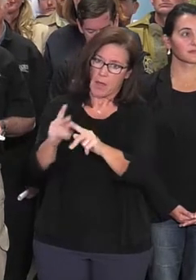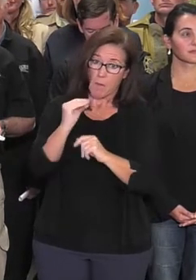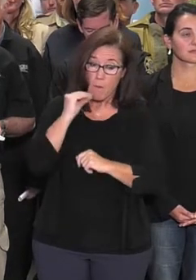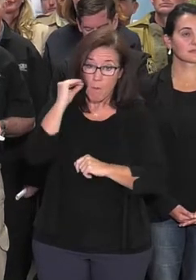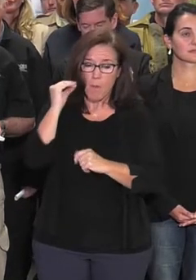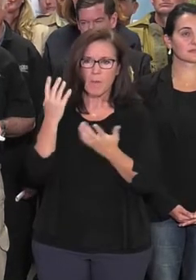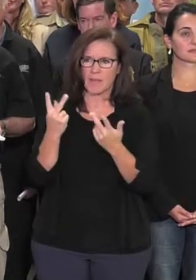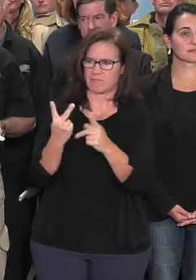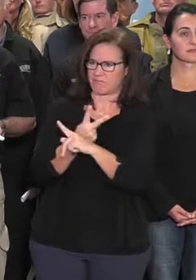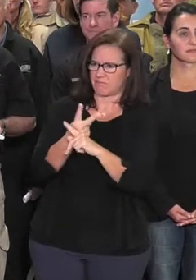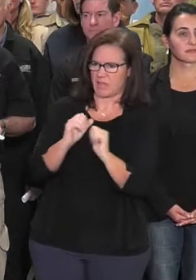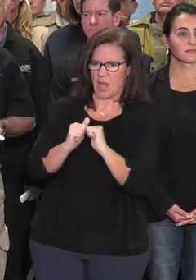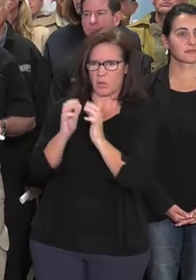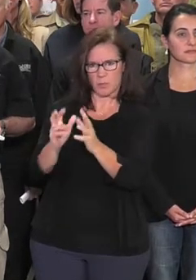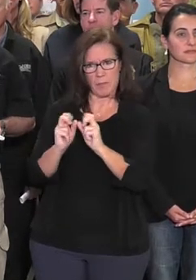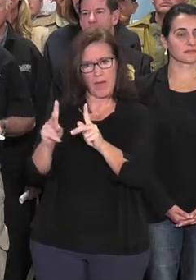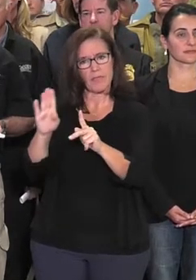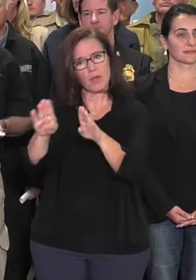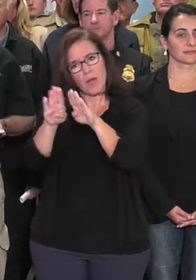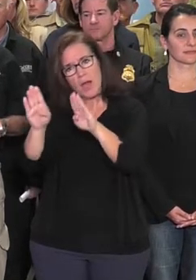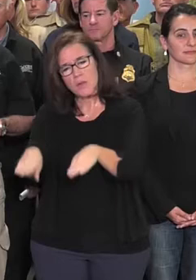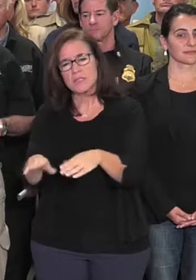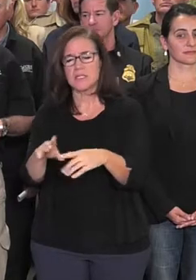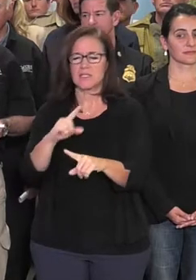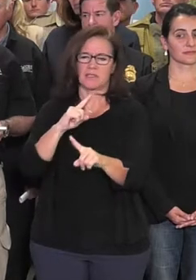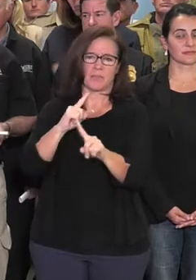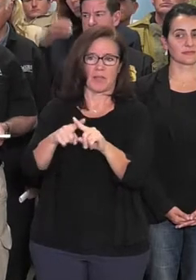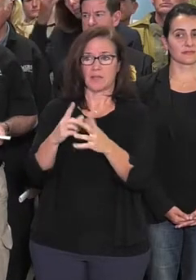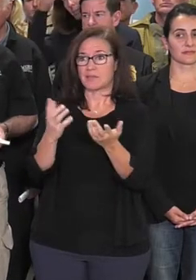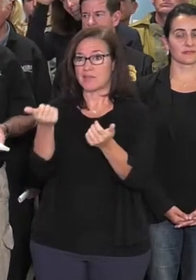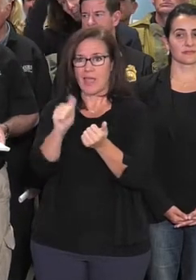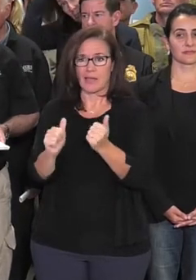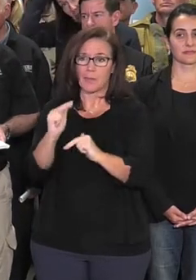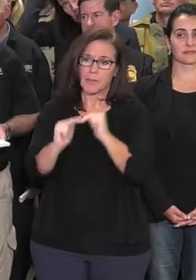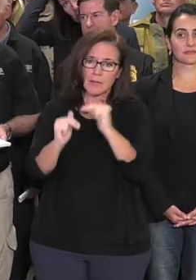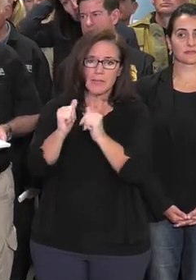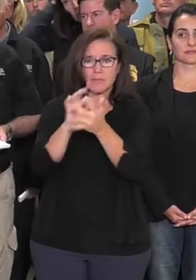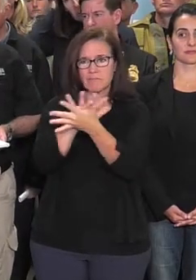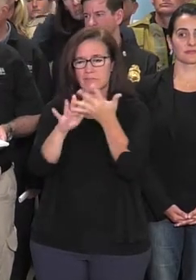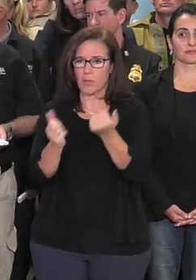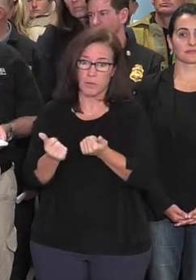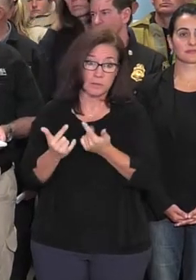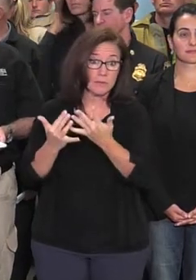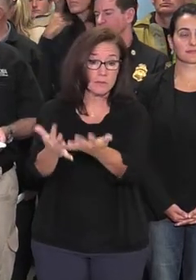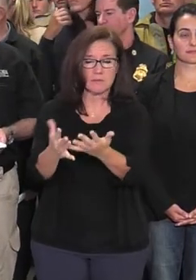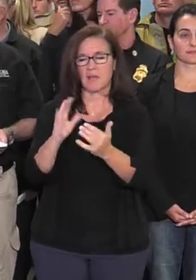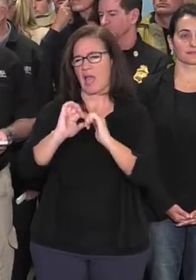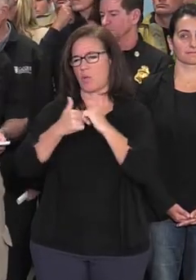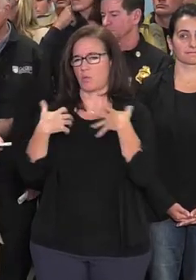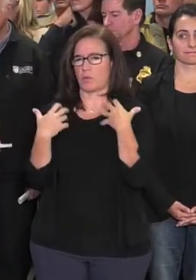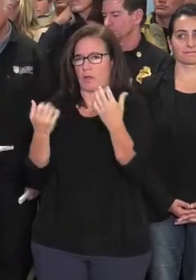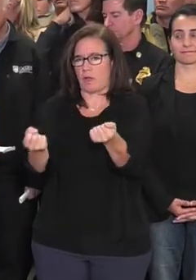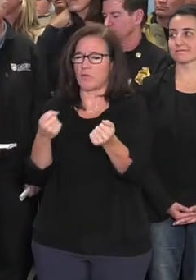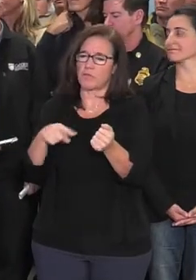infrastructure losses on the part of local government. So with that, I will now turn it over to Chief Ken Pemlot from CAL